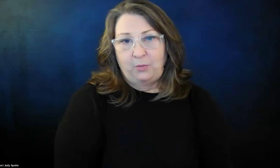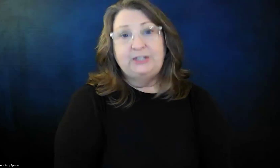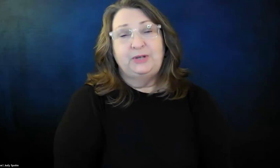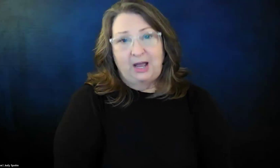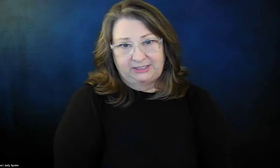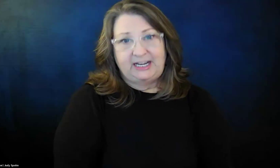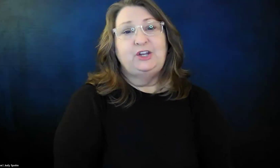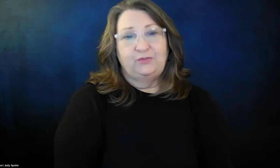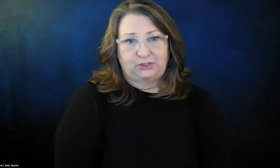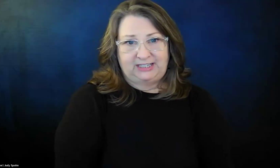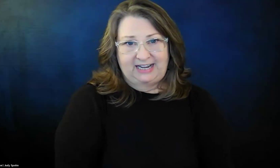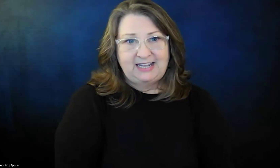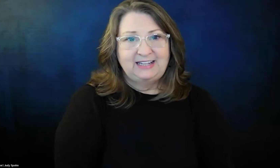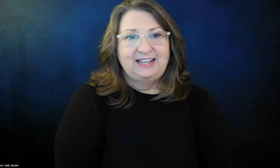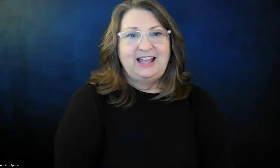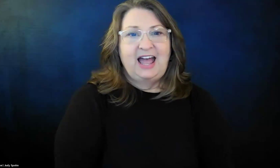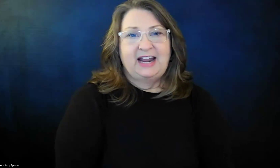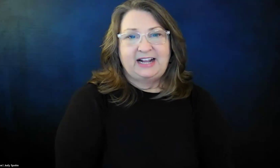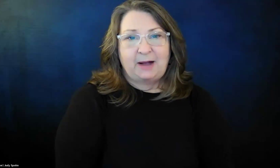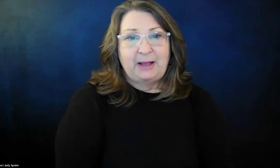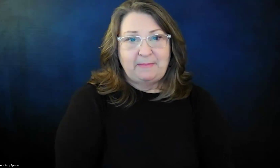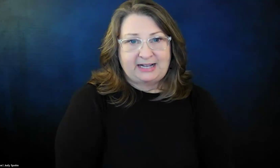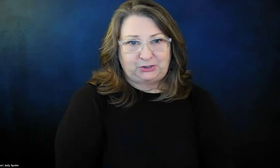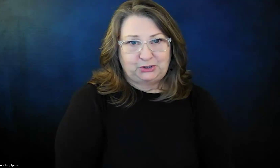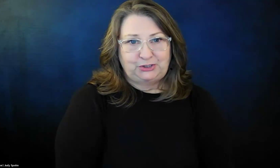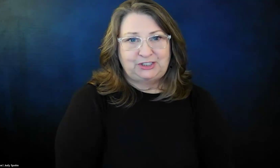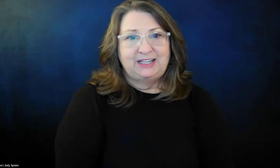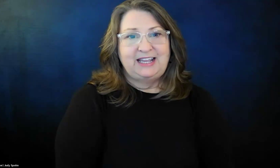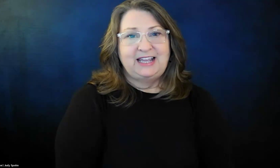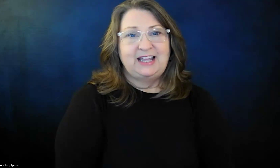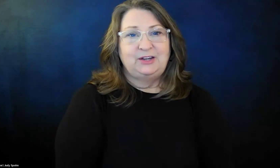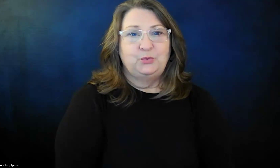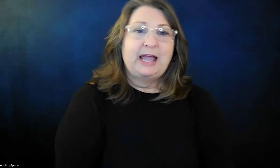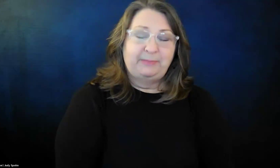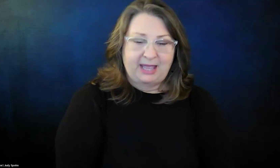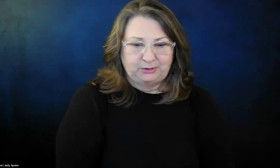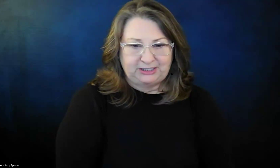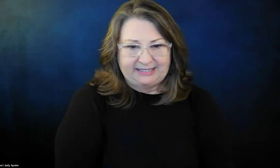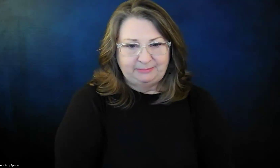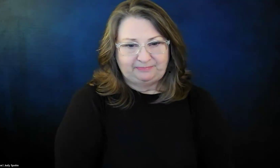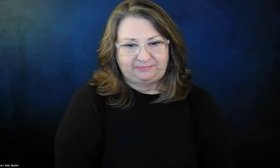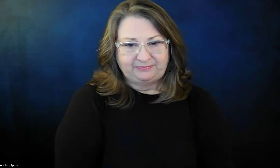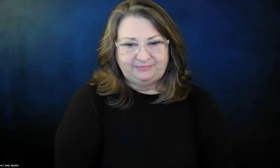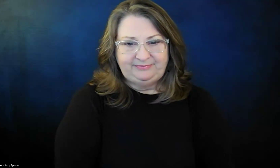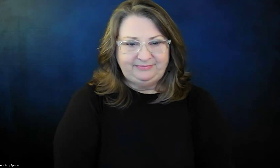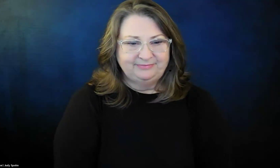I went to an out-of-state university and I got my master's in rehab counseling.